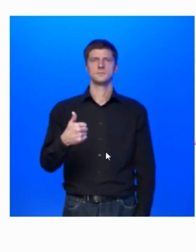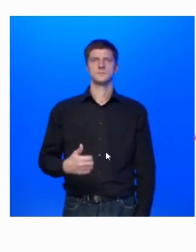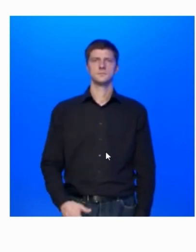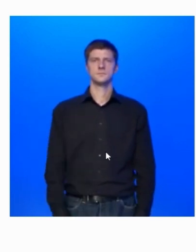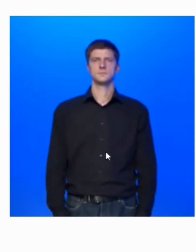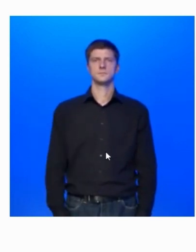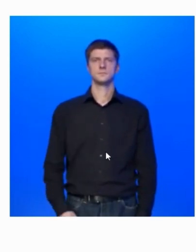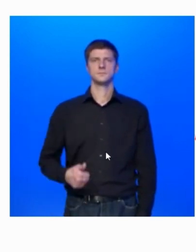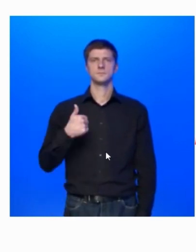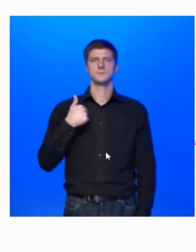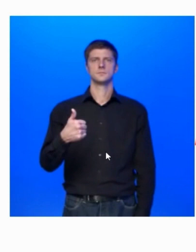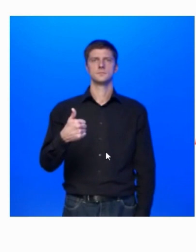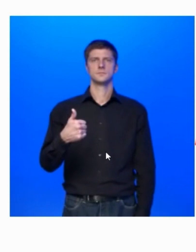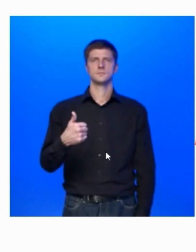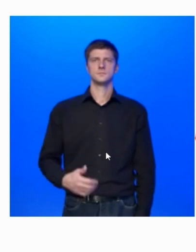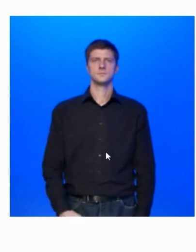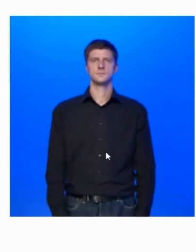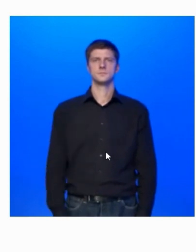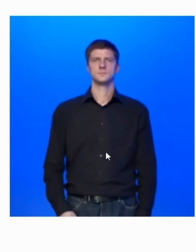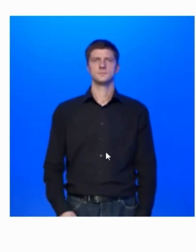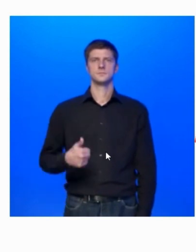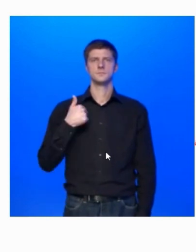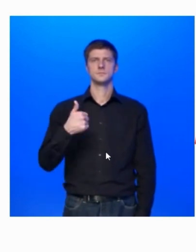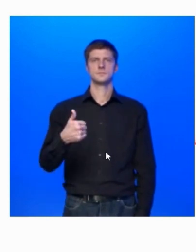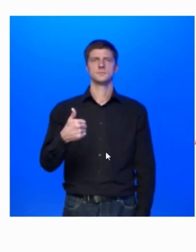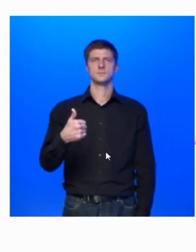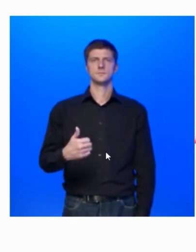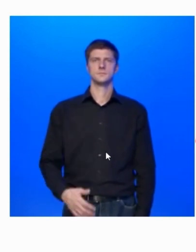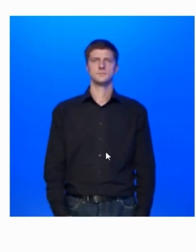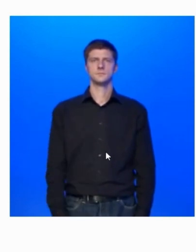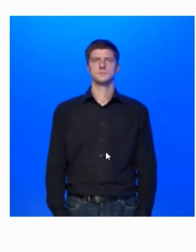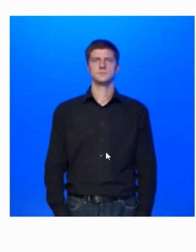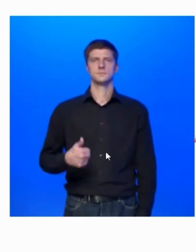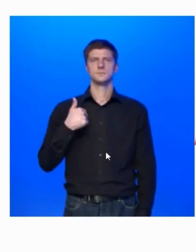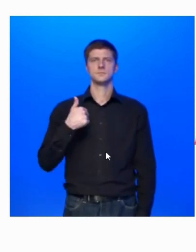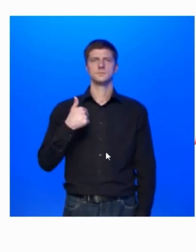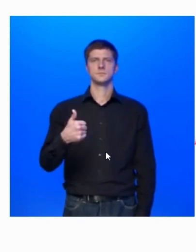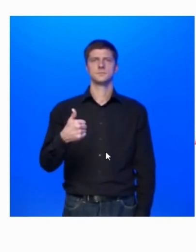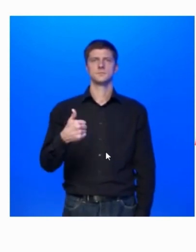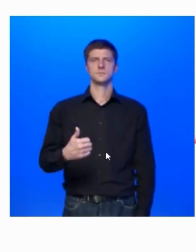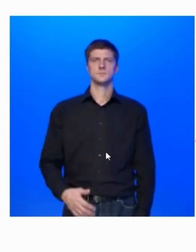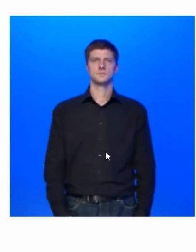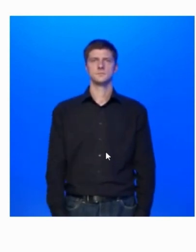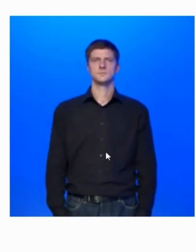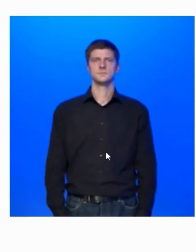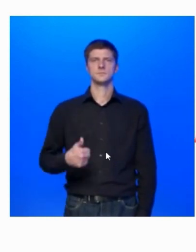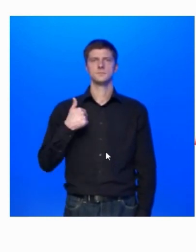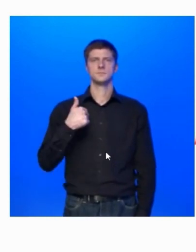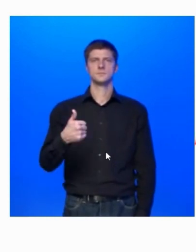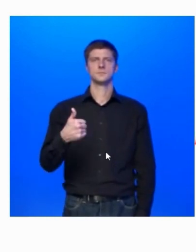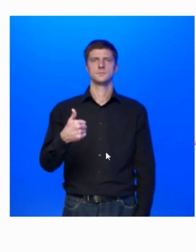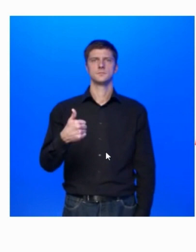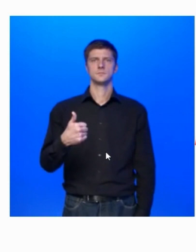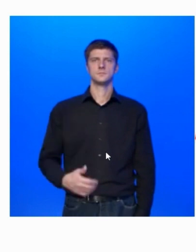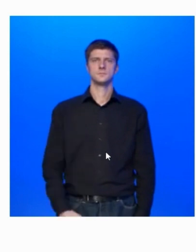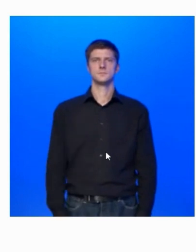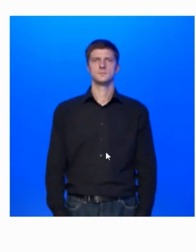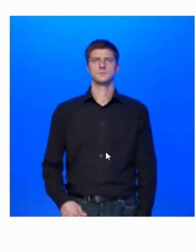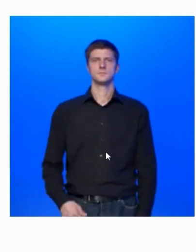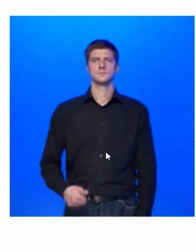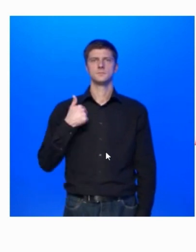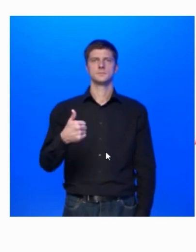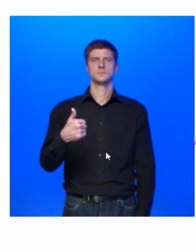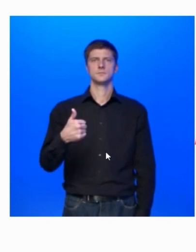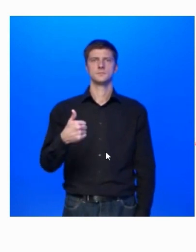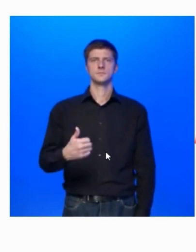predictive one. The notation means, make a fist with a thumb up, where the direction of the thumb is up and to the